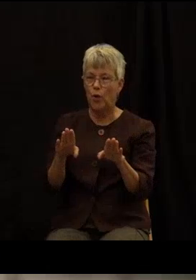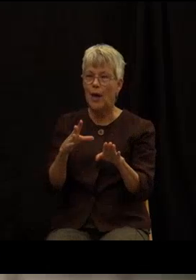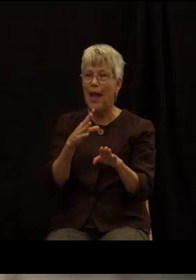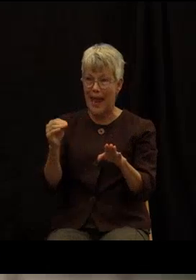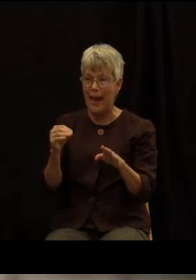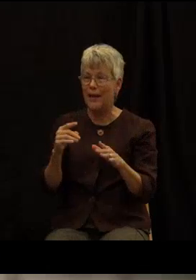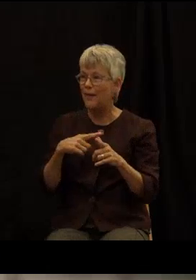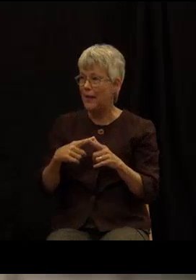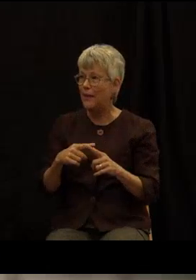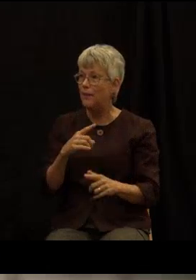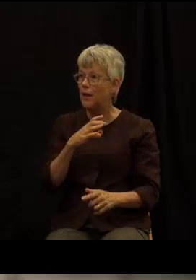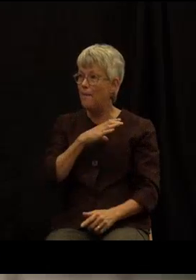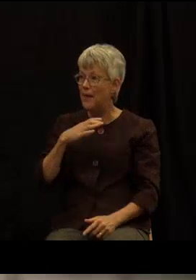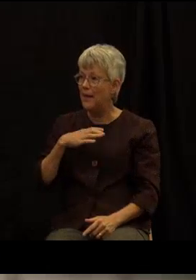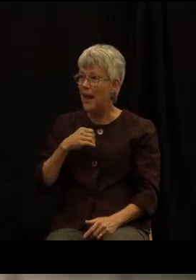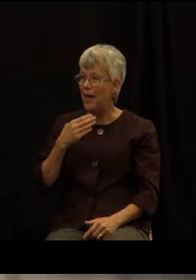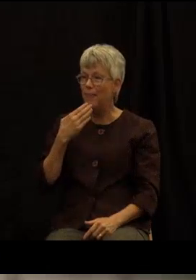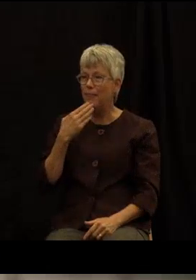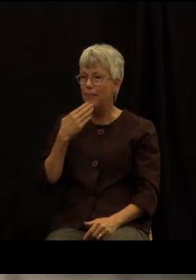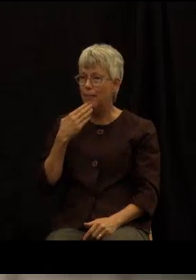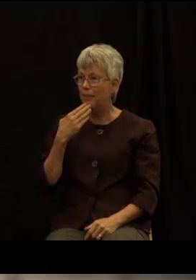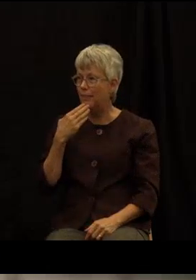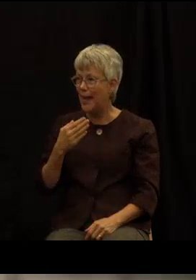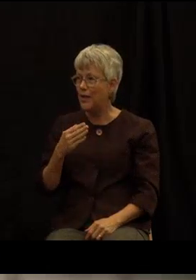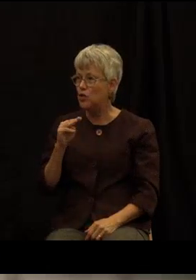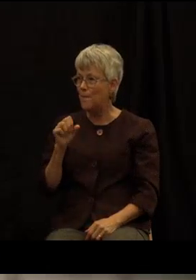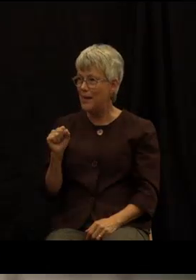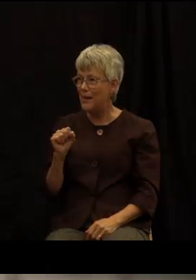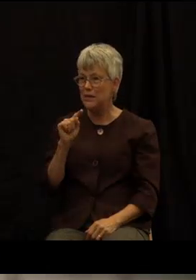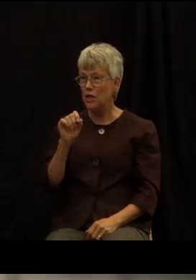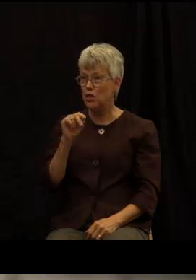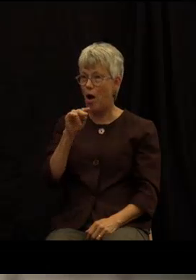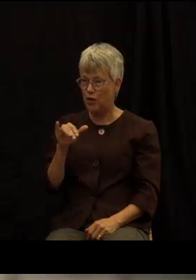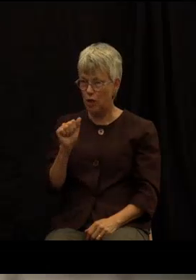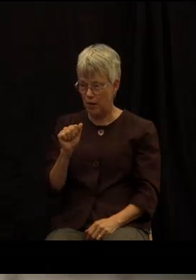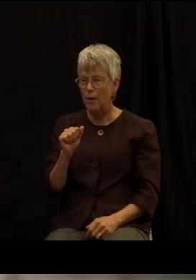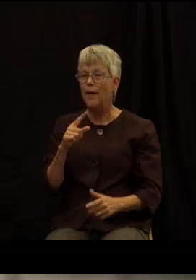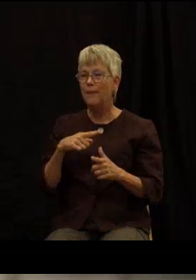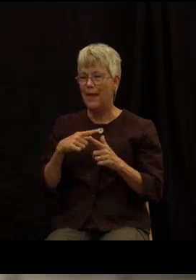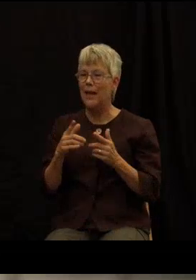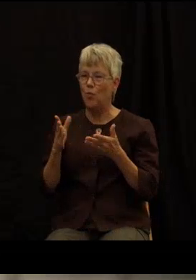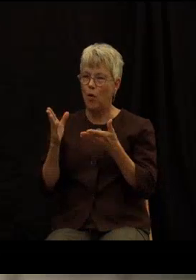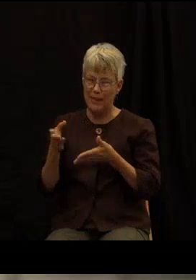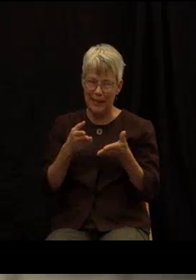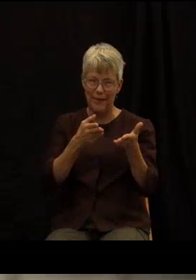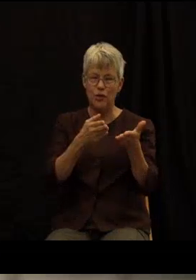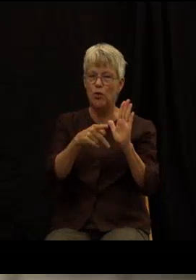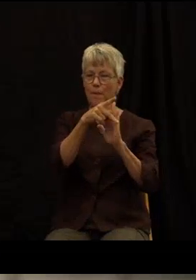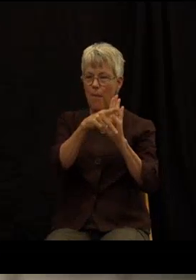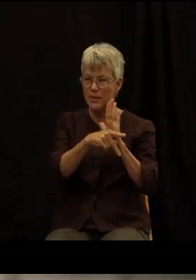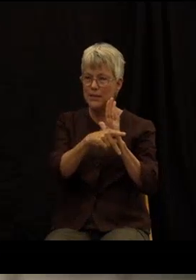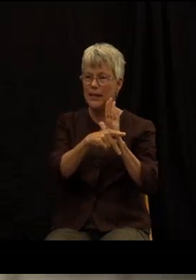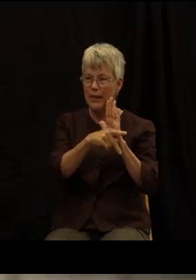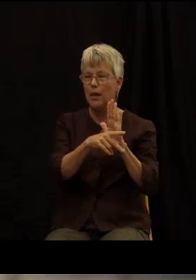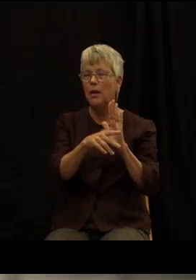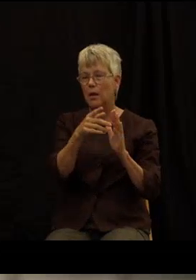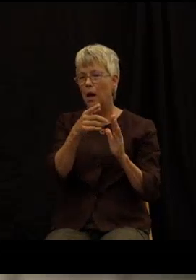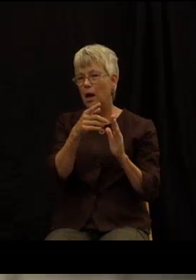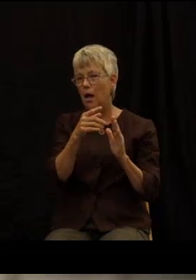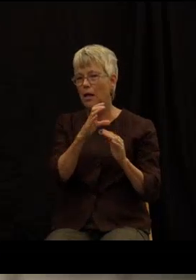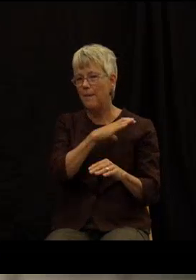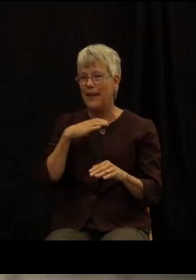committee, and thanks to Ms. Tanya, this policy will be a policy committee rather than Dr. Todd's committee, which